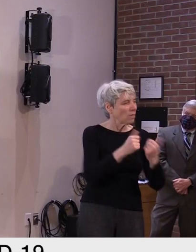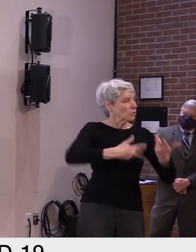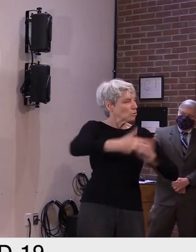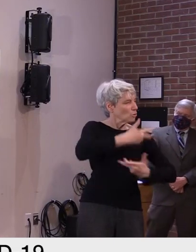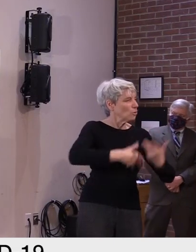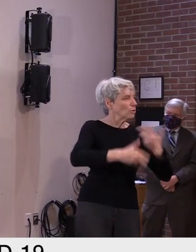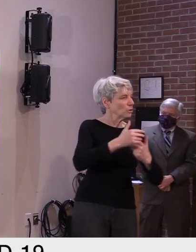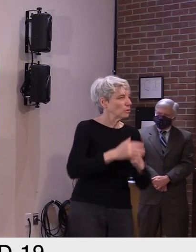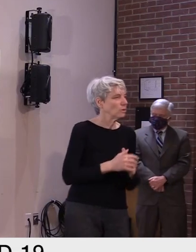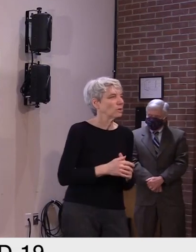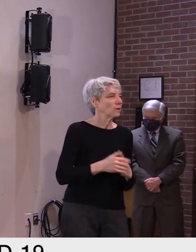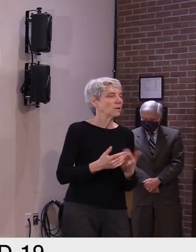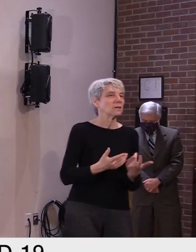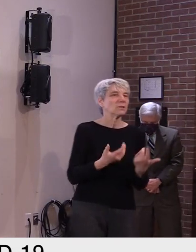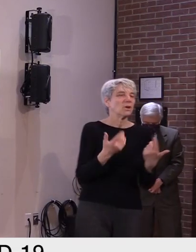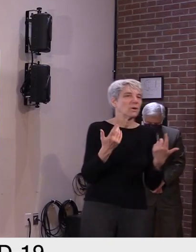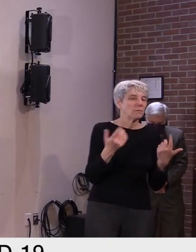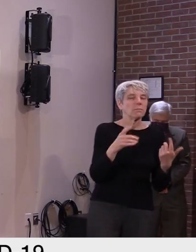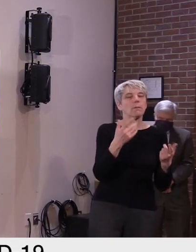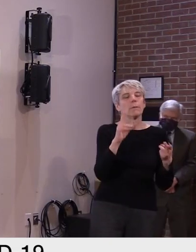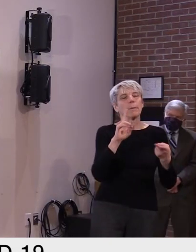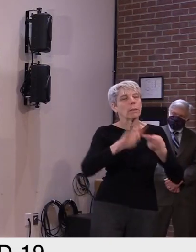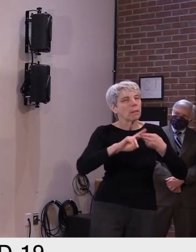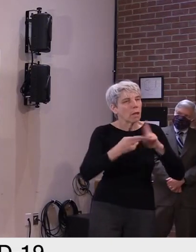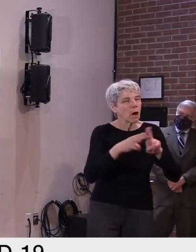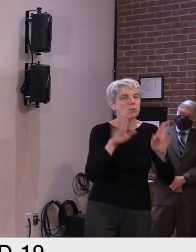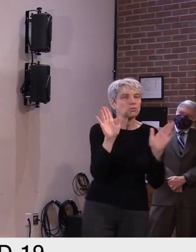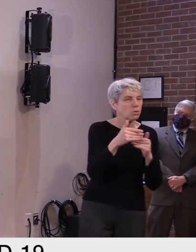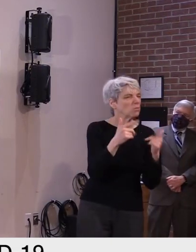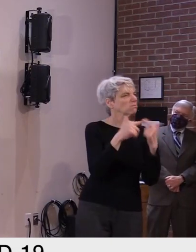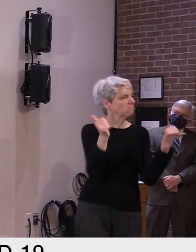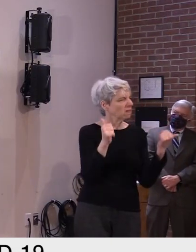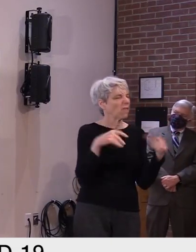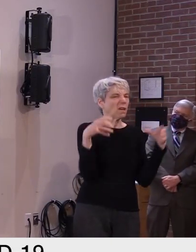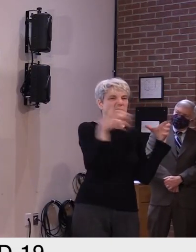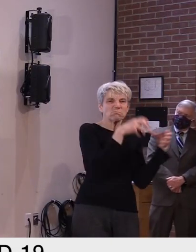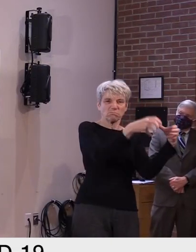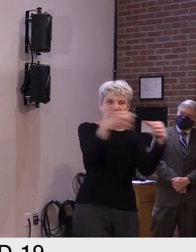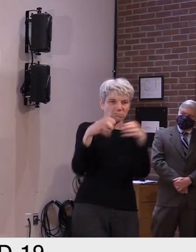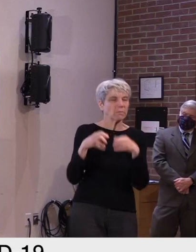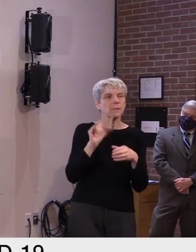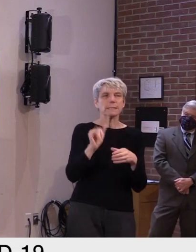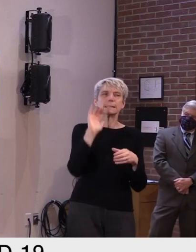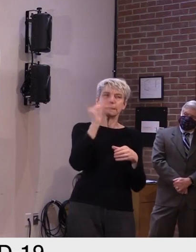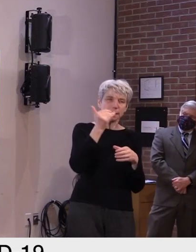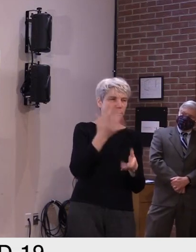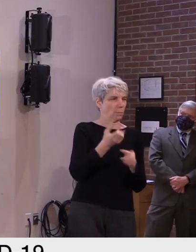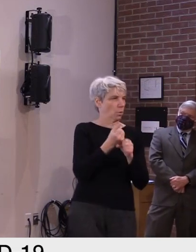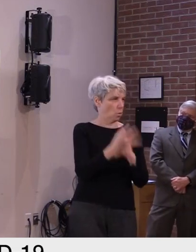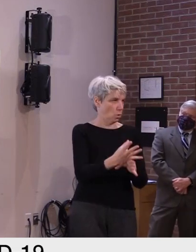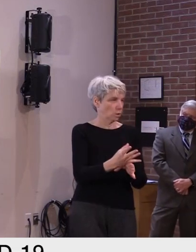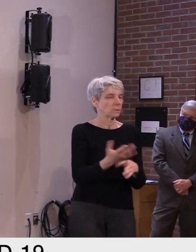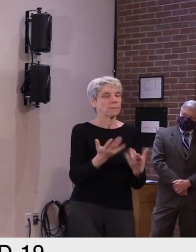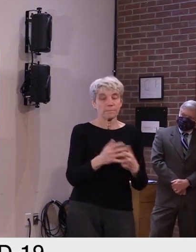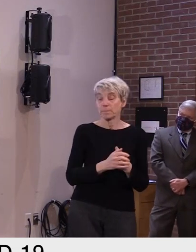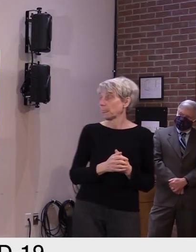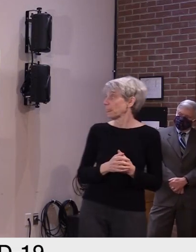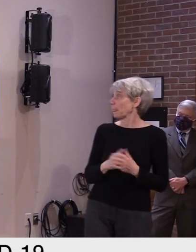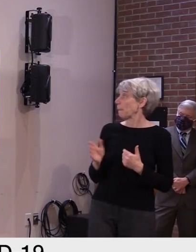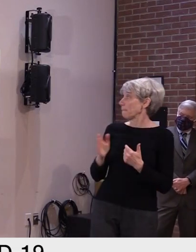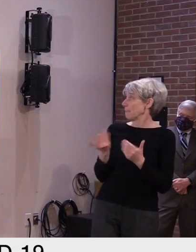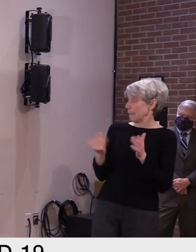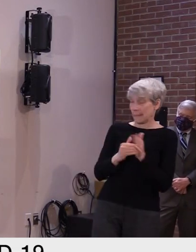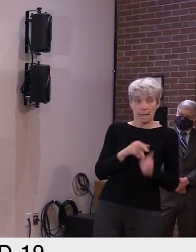think played a role here, in addition to possibly travel. So you'll see the blue are